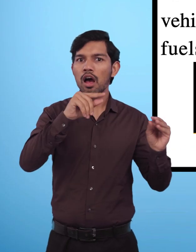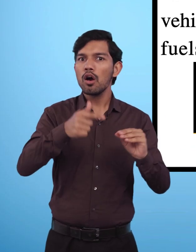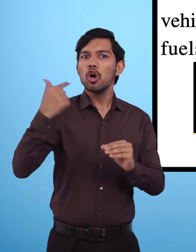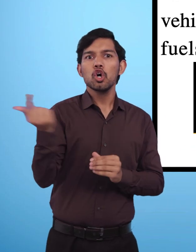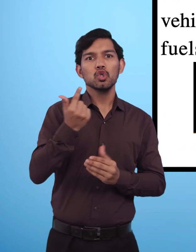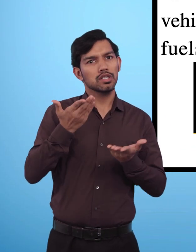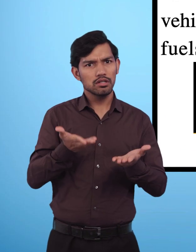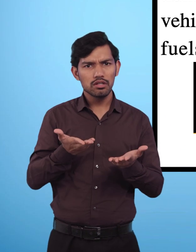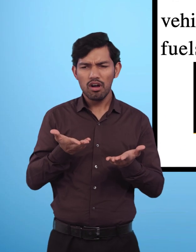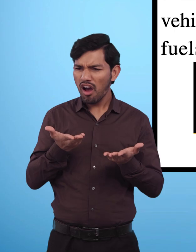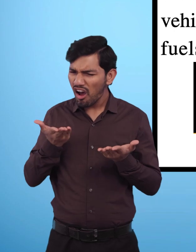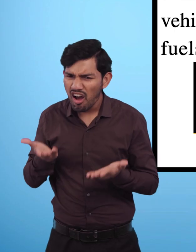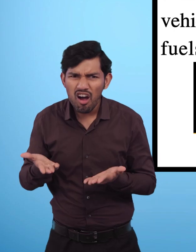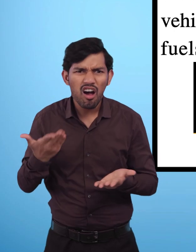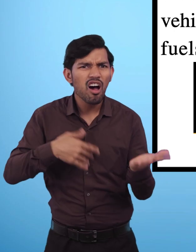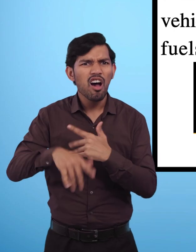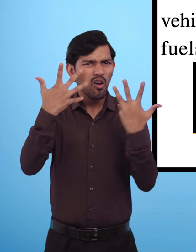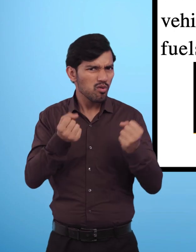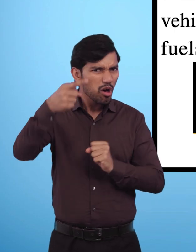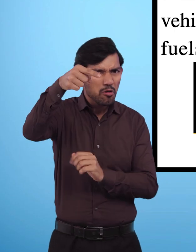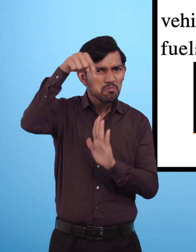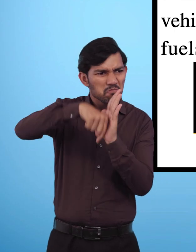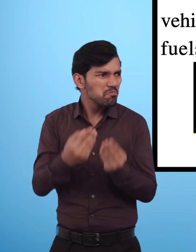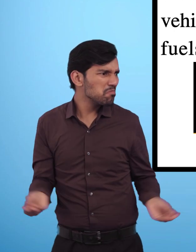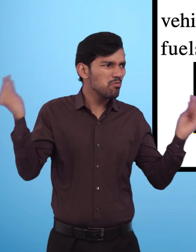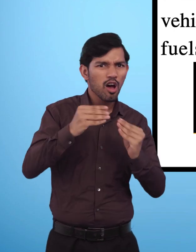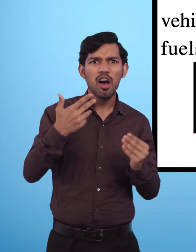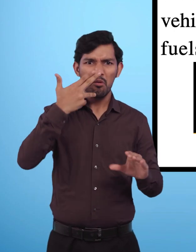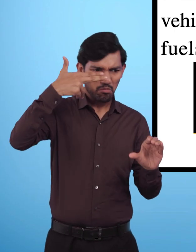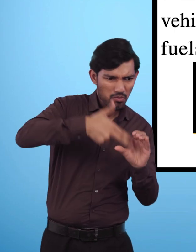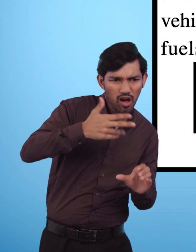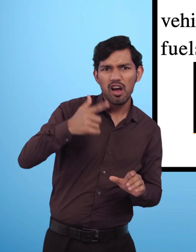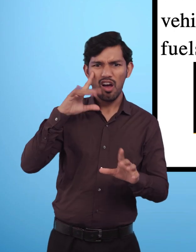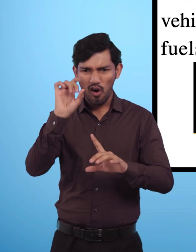Let us explore more about fossil fuels.